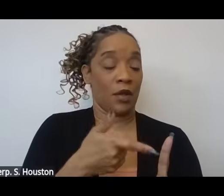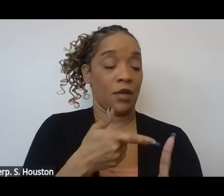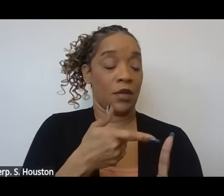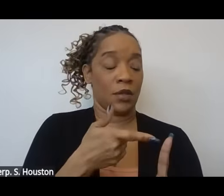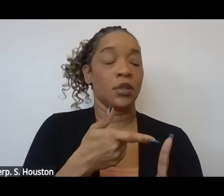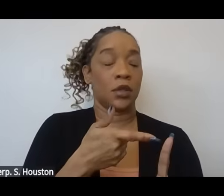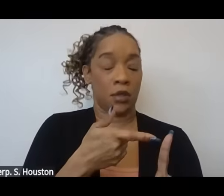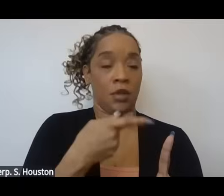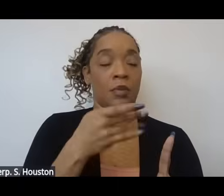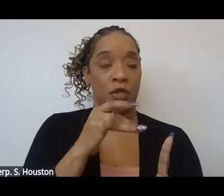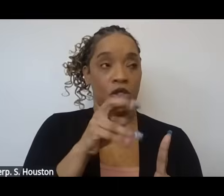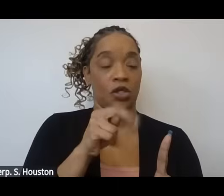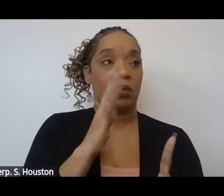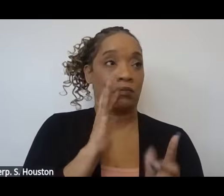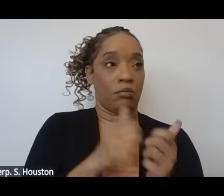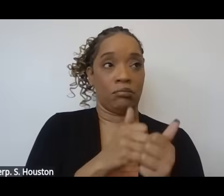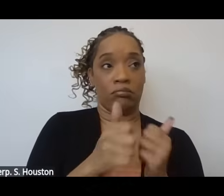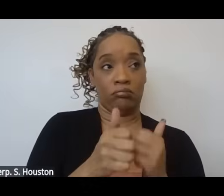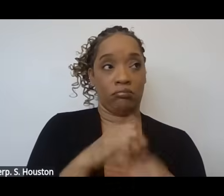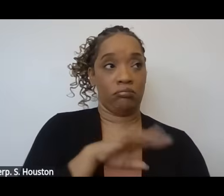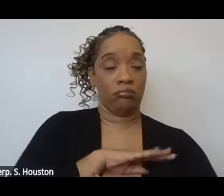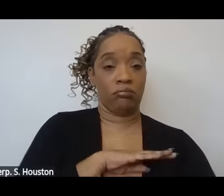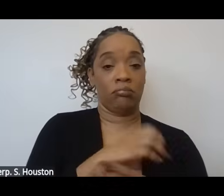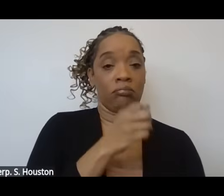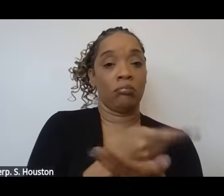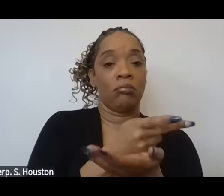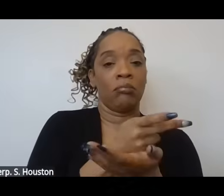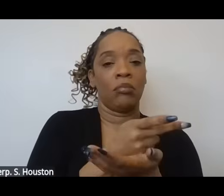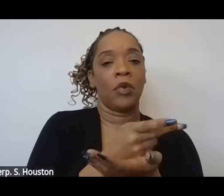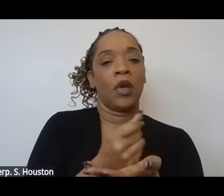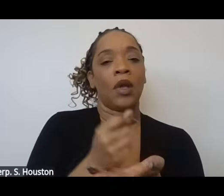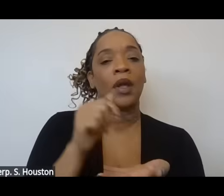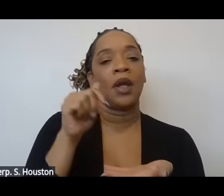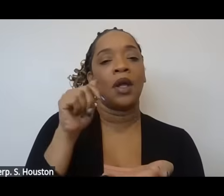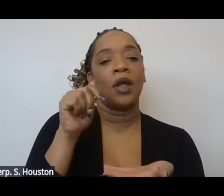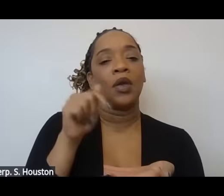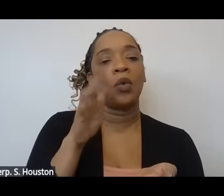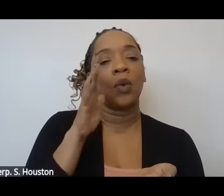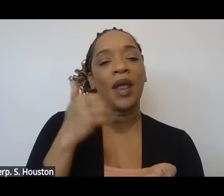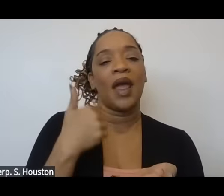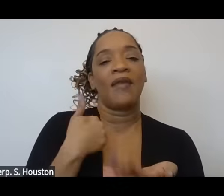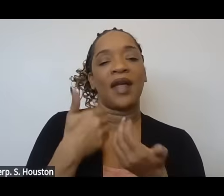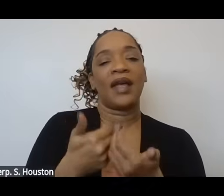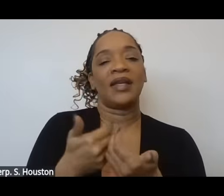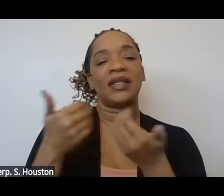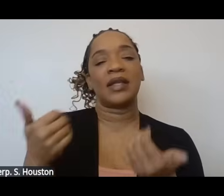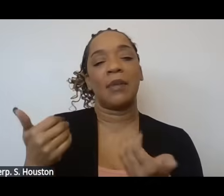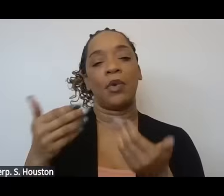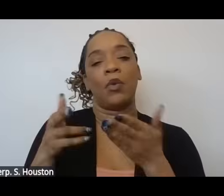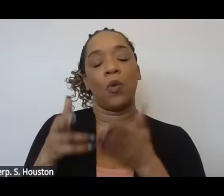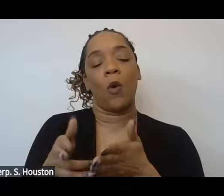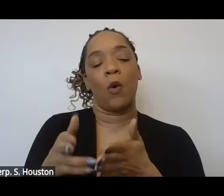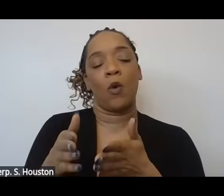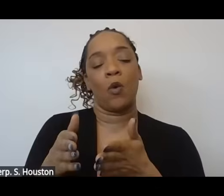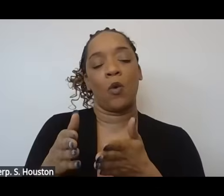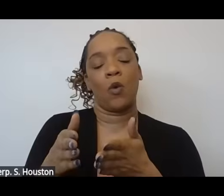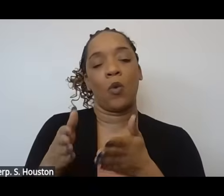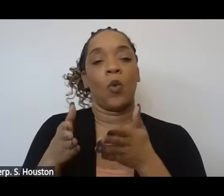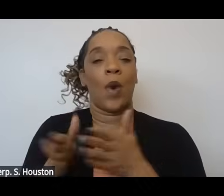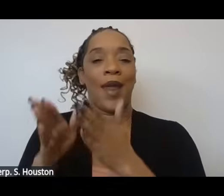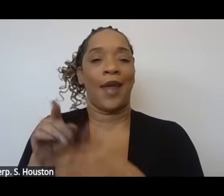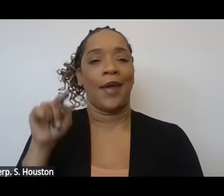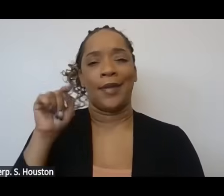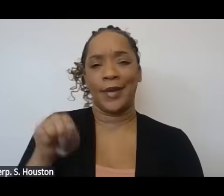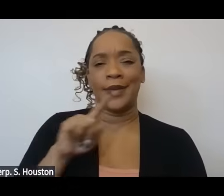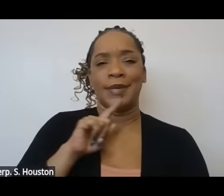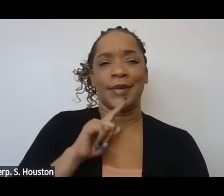a separate road and say, this is a forgery and we want to investigate it for reasons, because we